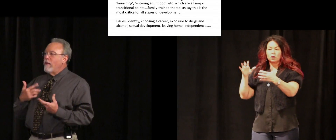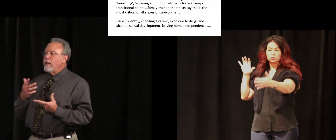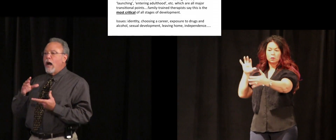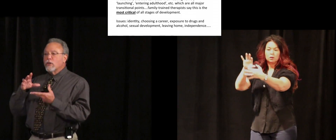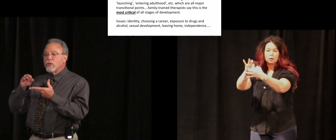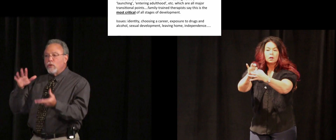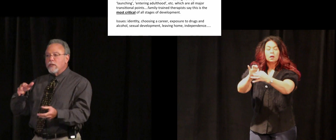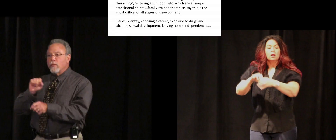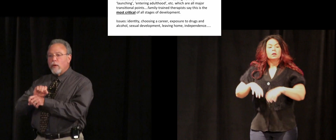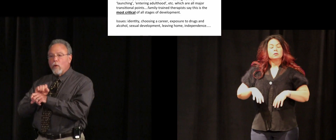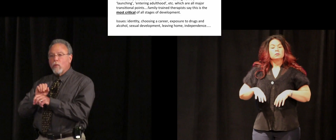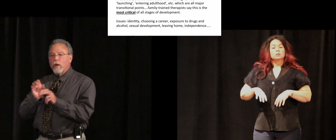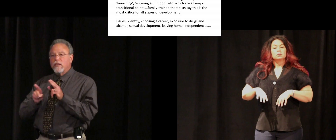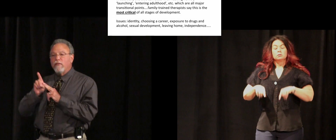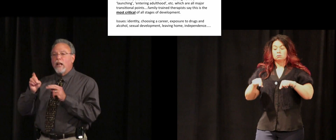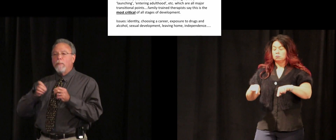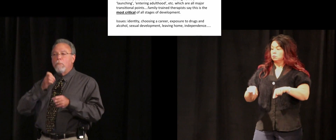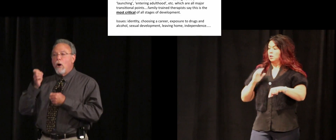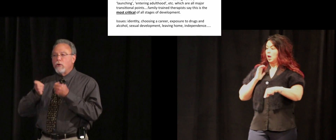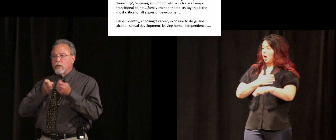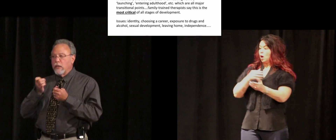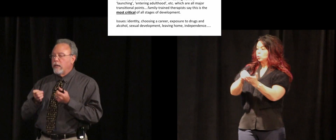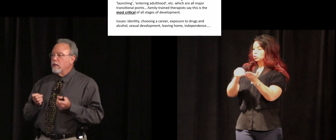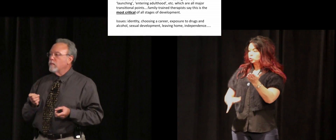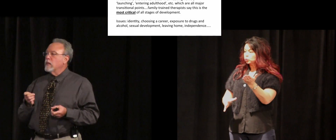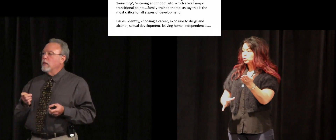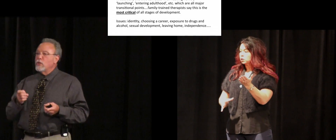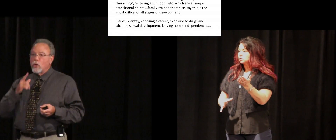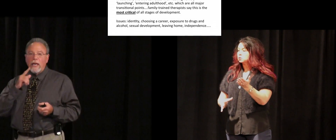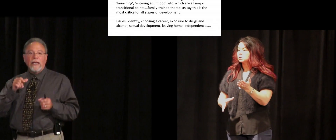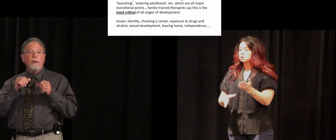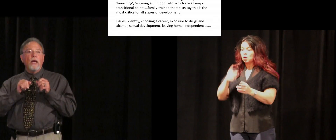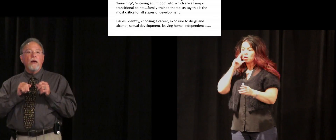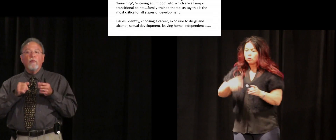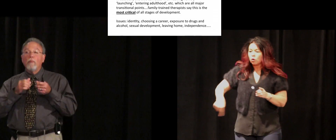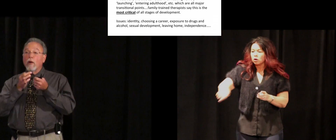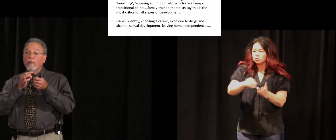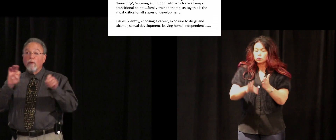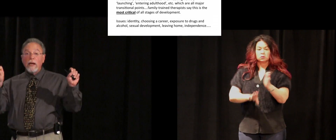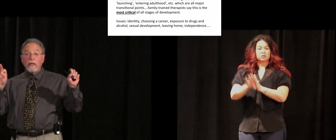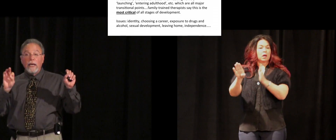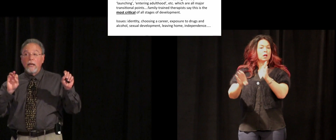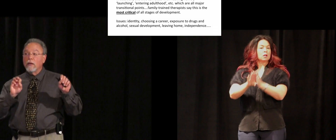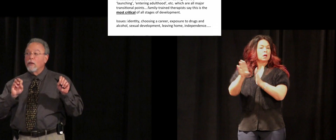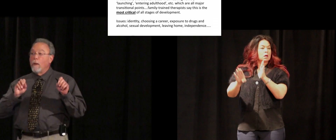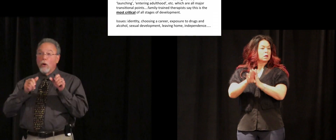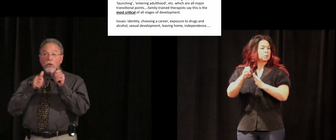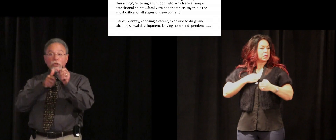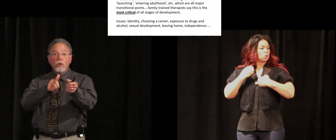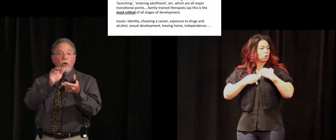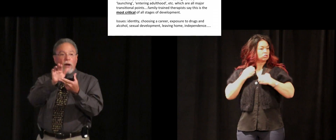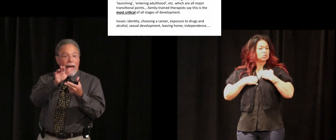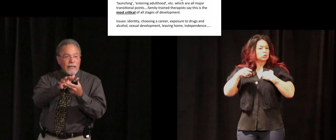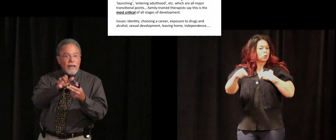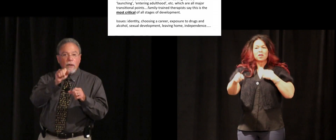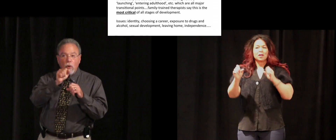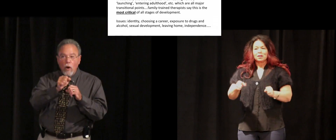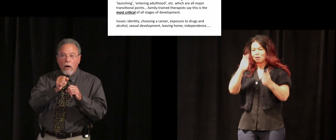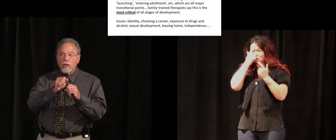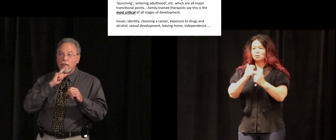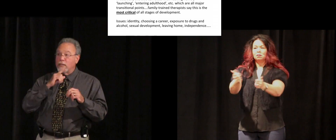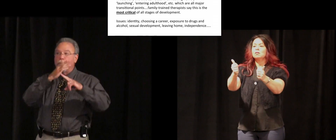really big thing. And to be able to help students and families talk about those issues is awesome.